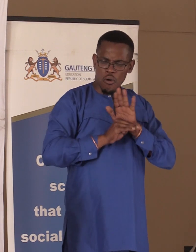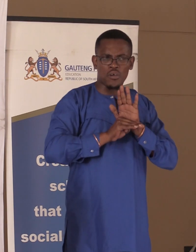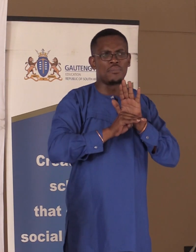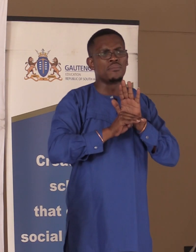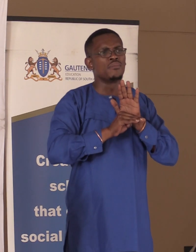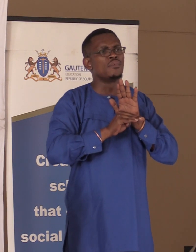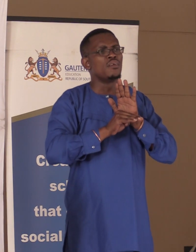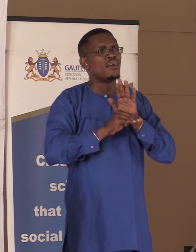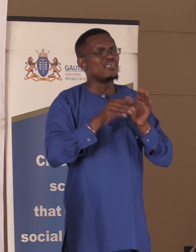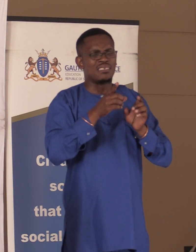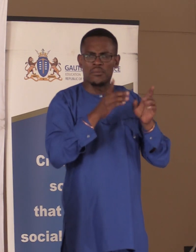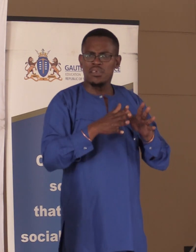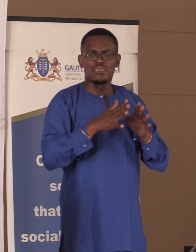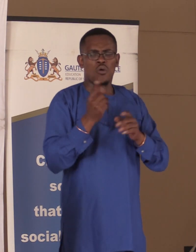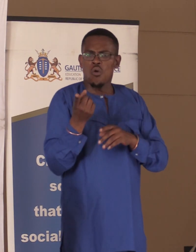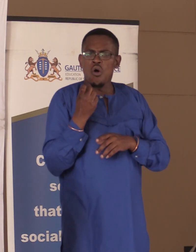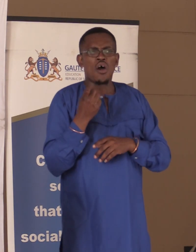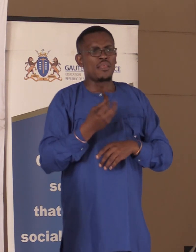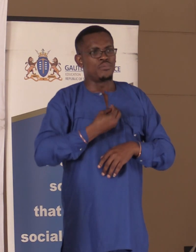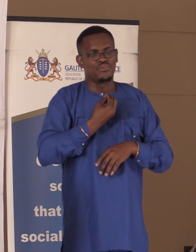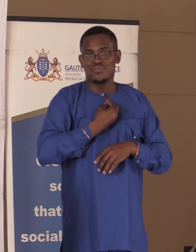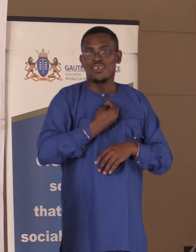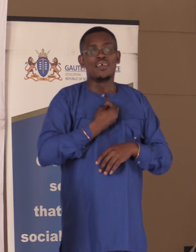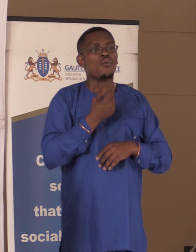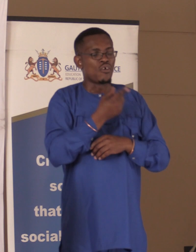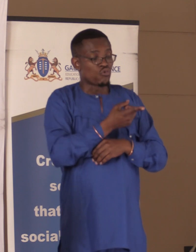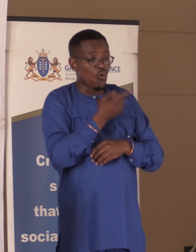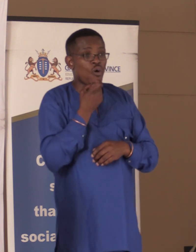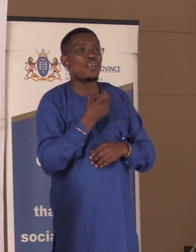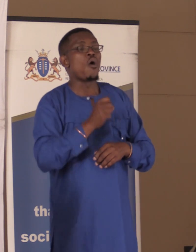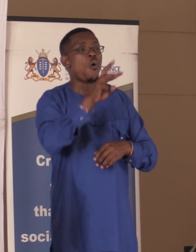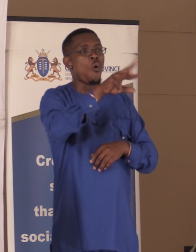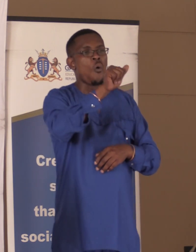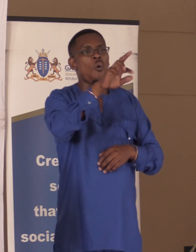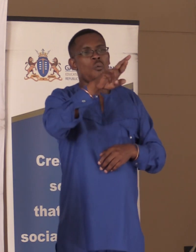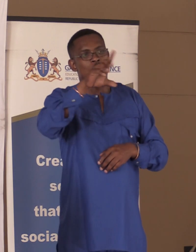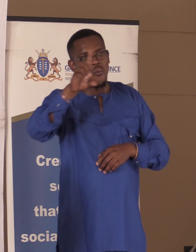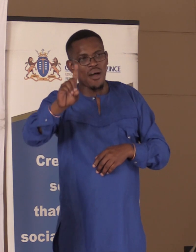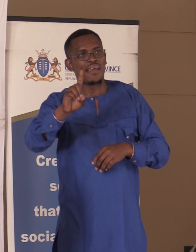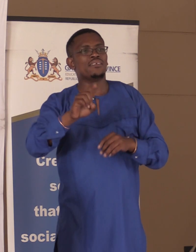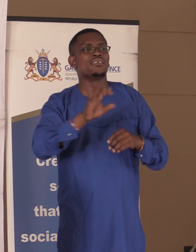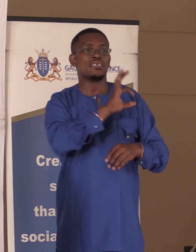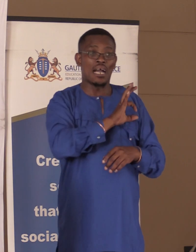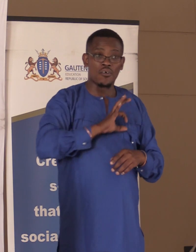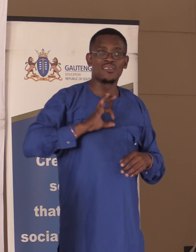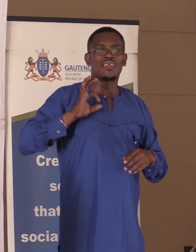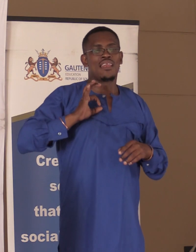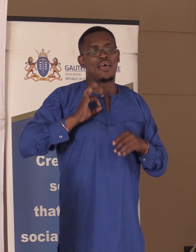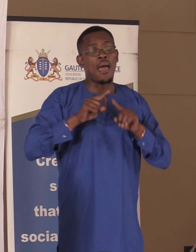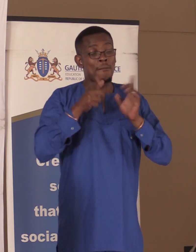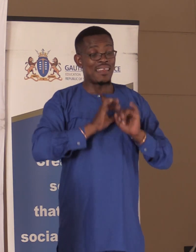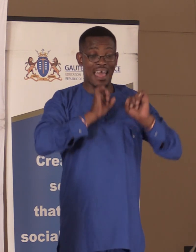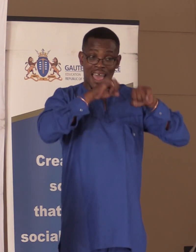professor? He was supposed to call me what counselor me Violet Palwani, but I allowed him to do